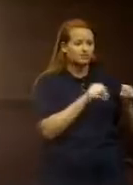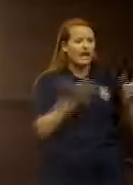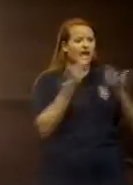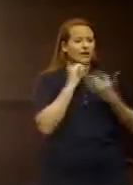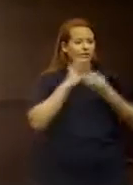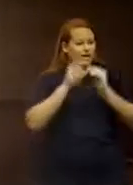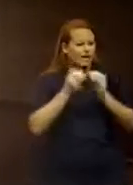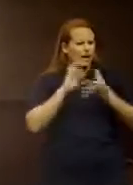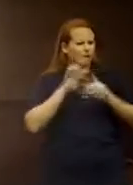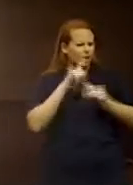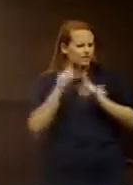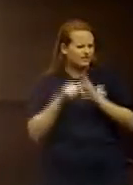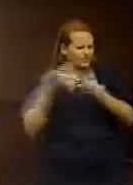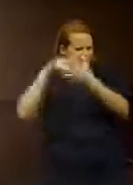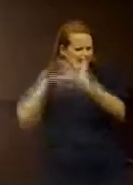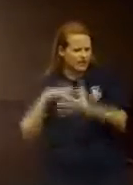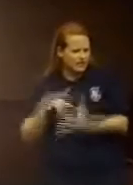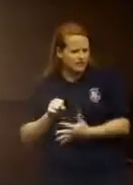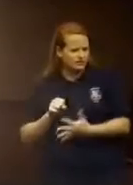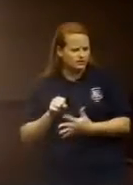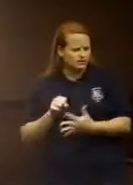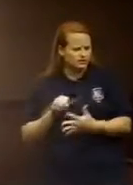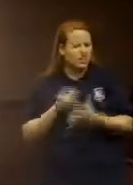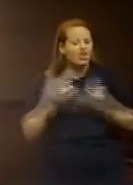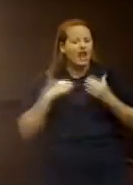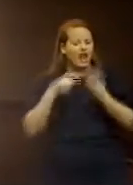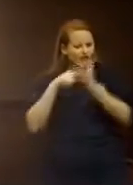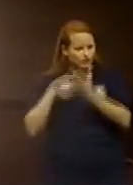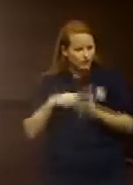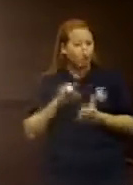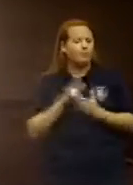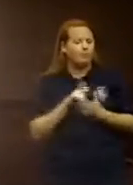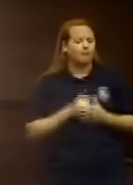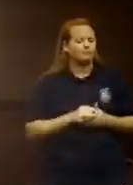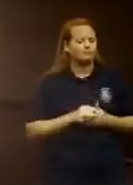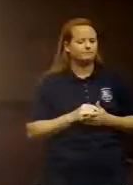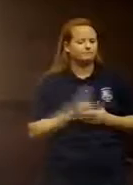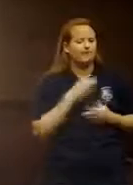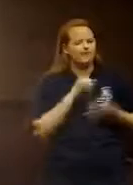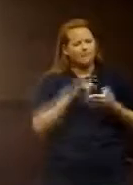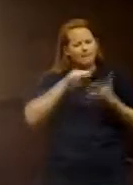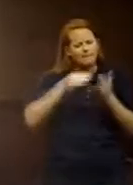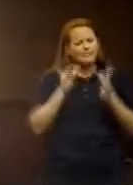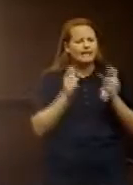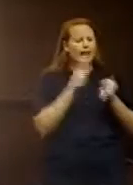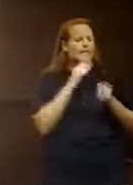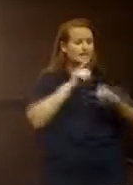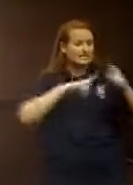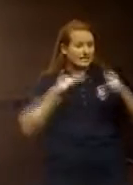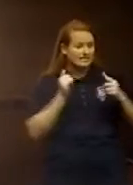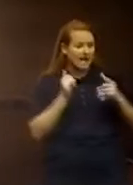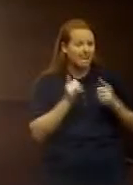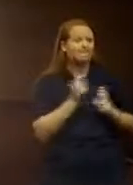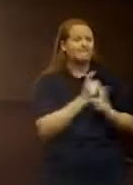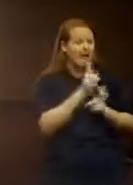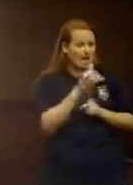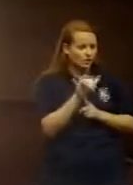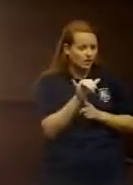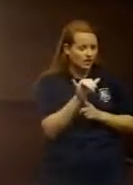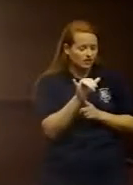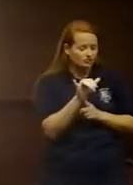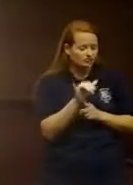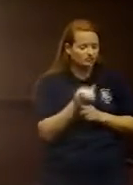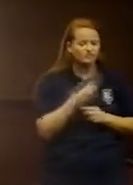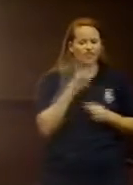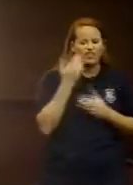here's a number of different studies that have shown that, and that meaning can be signed accurately, and there's